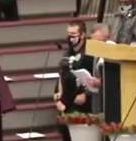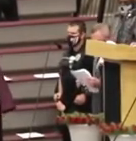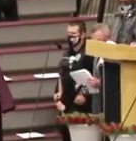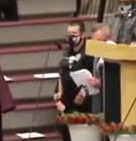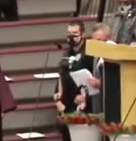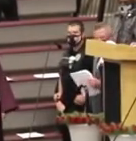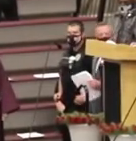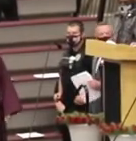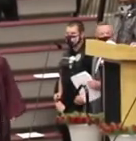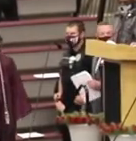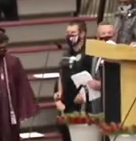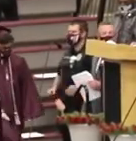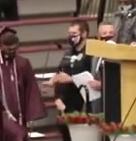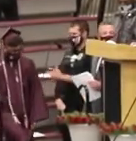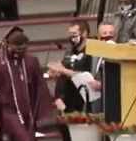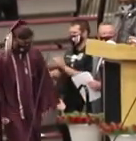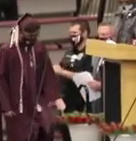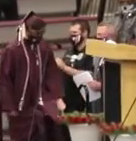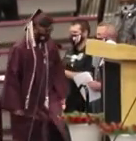Kenneth Long Tran.